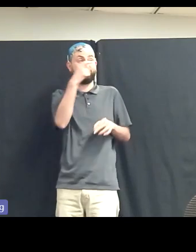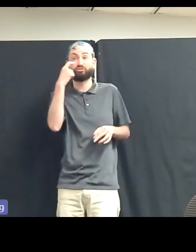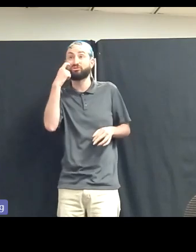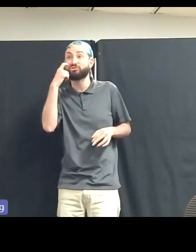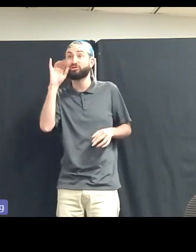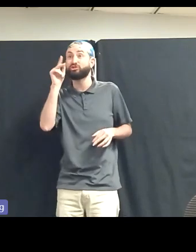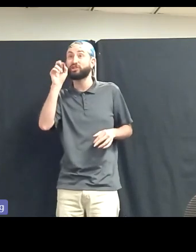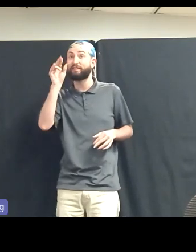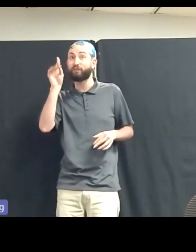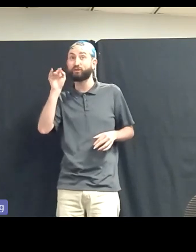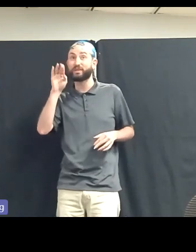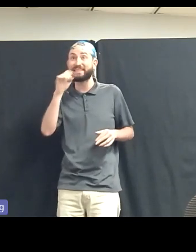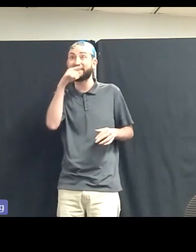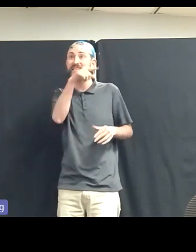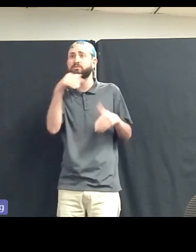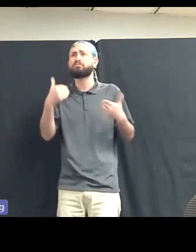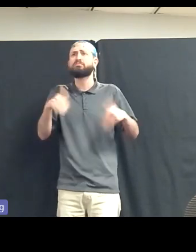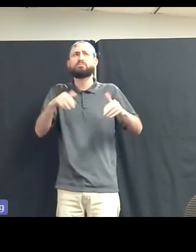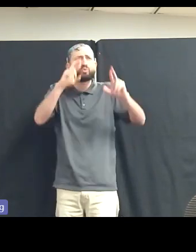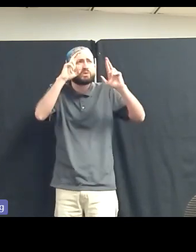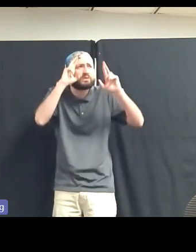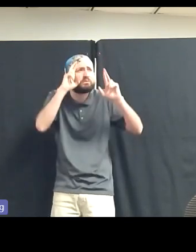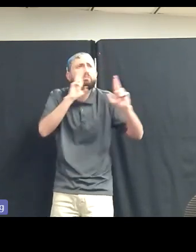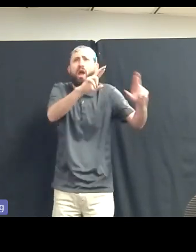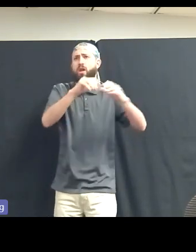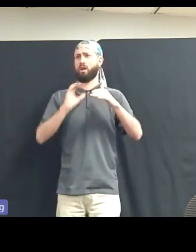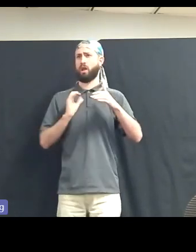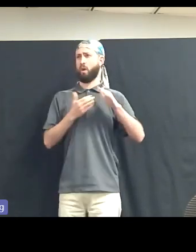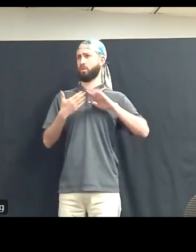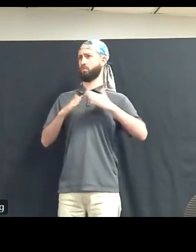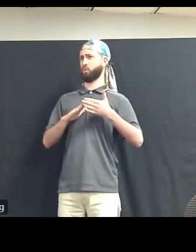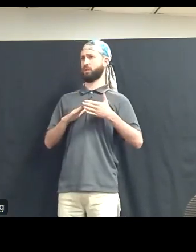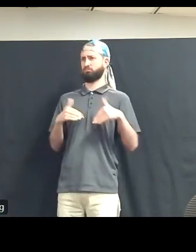As the previous comment regarding Jennifer Freedy,